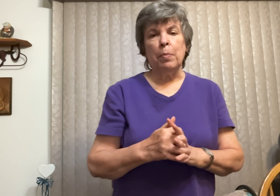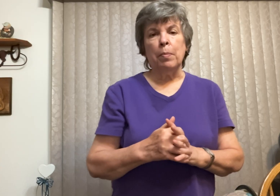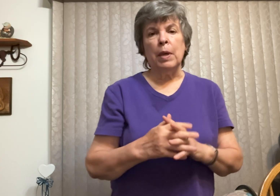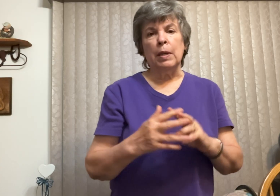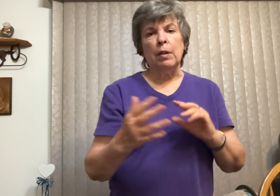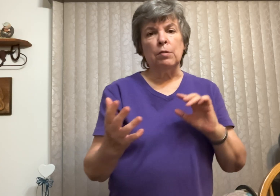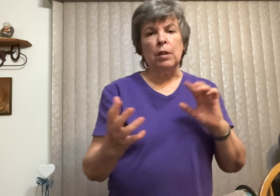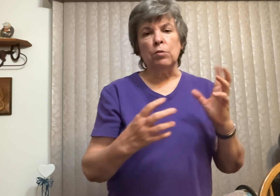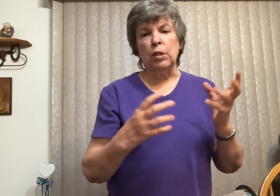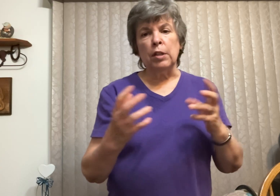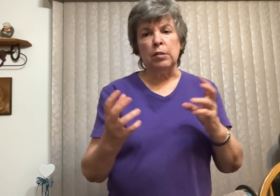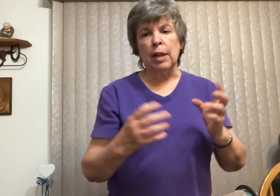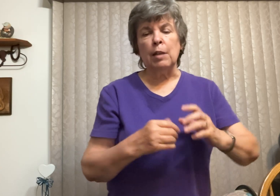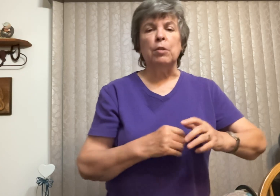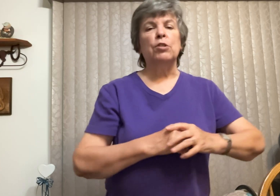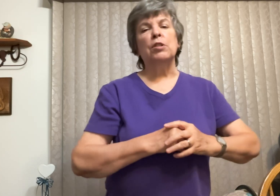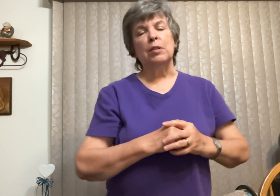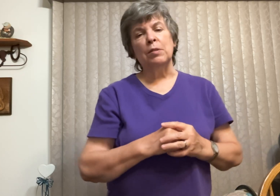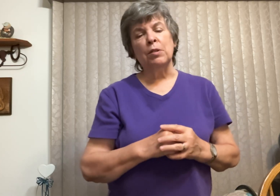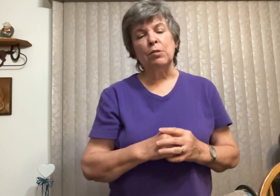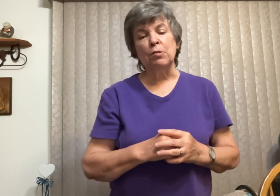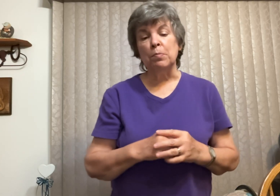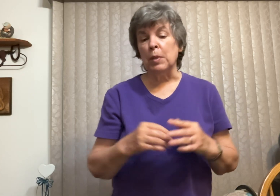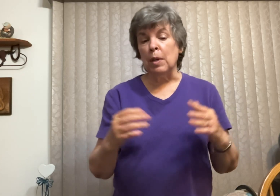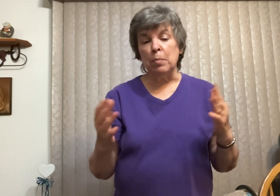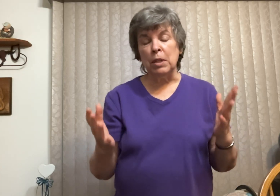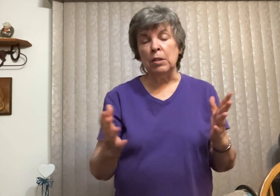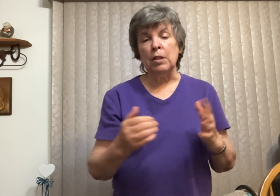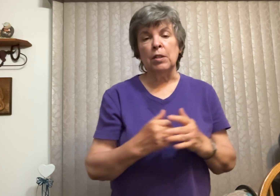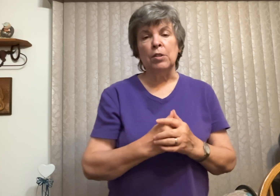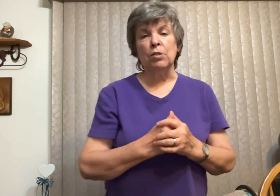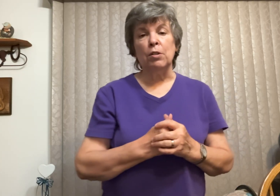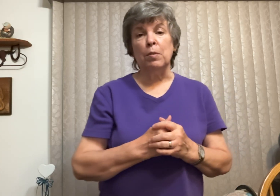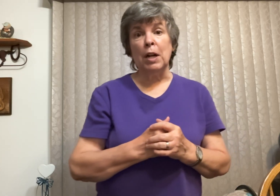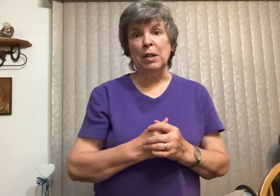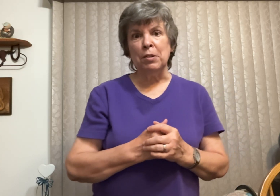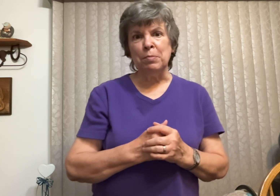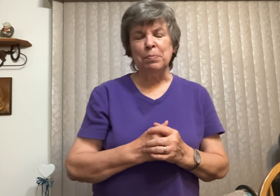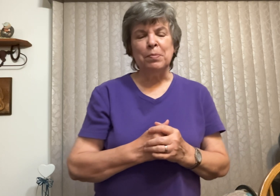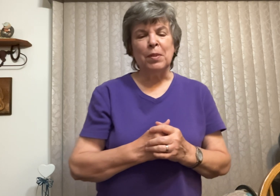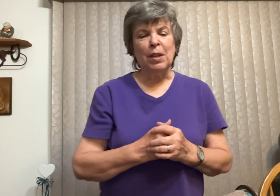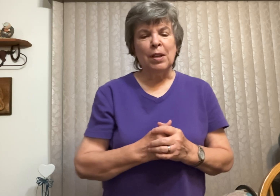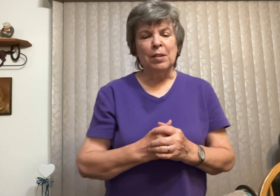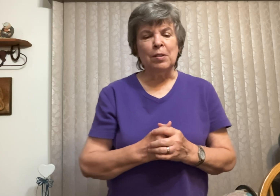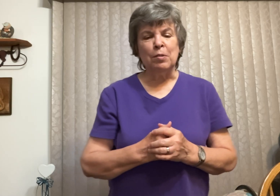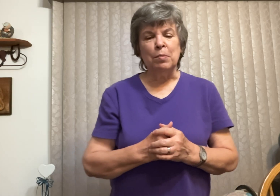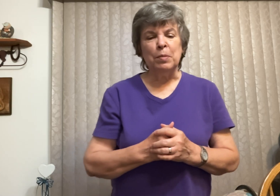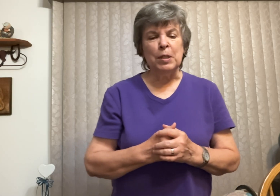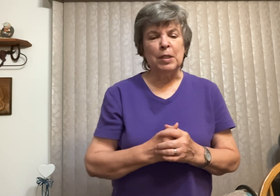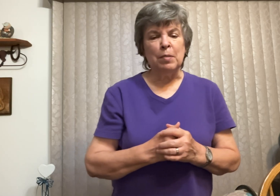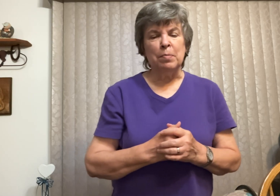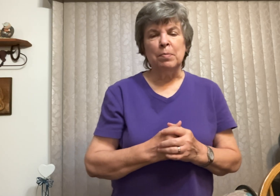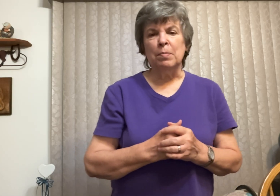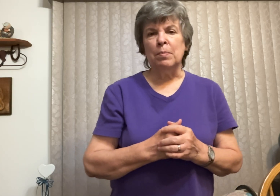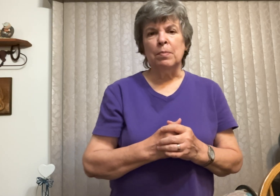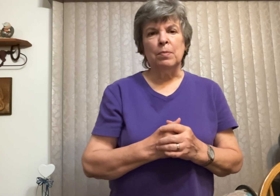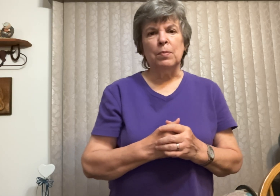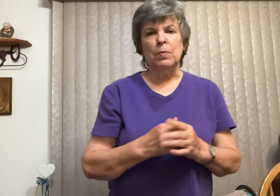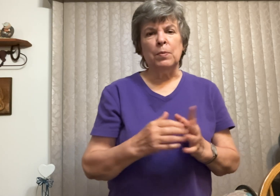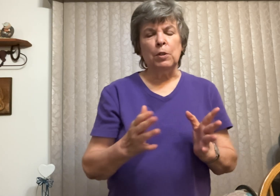And I don't understand exactly what she did, so I'm basically going to show you what I know. So, but you know,